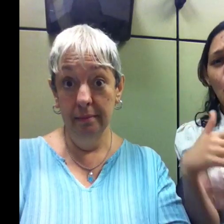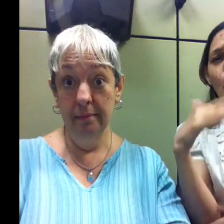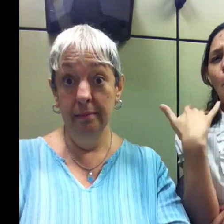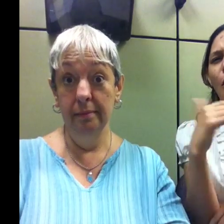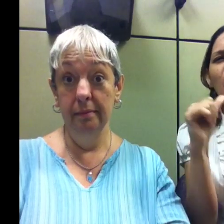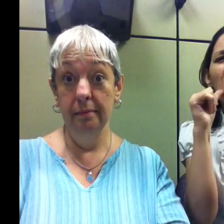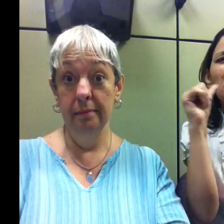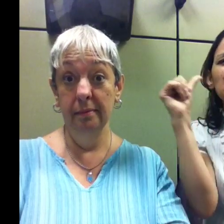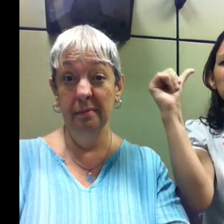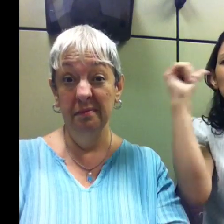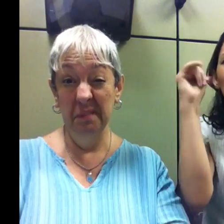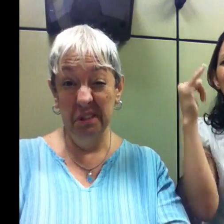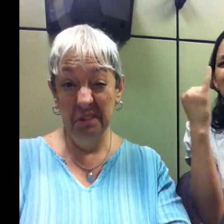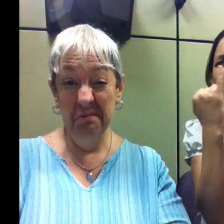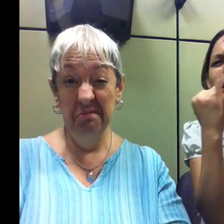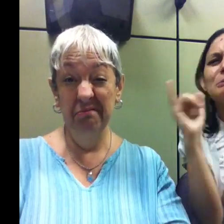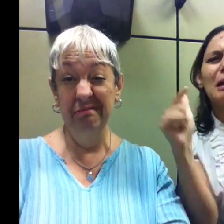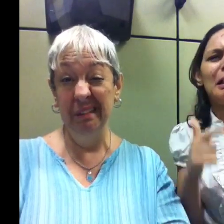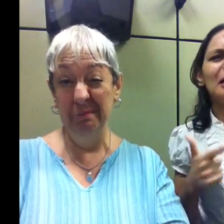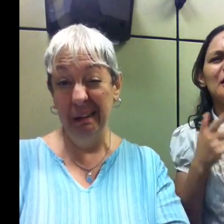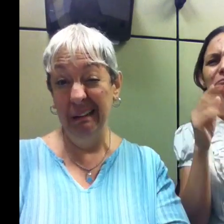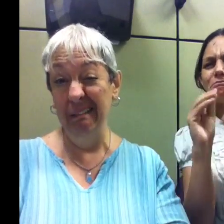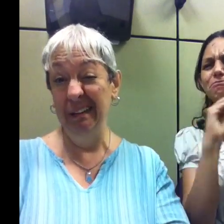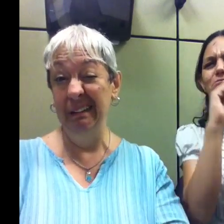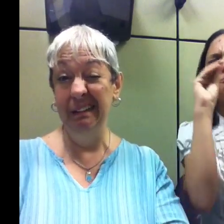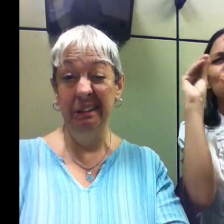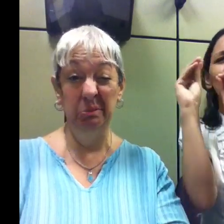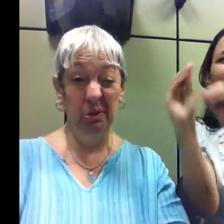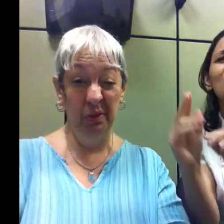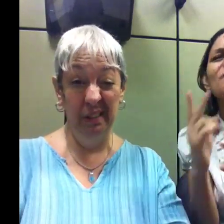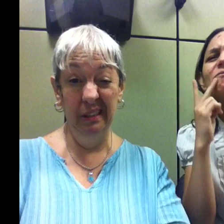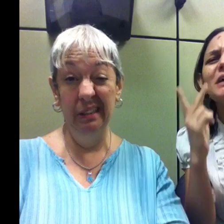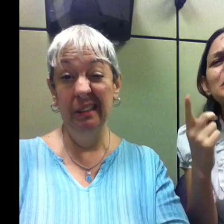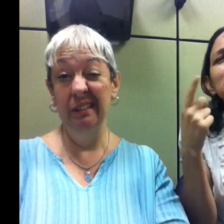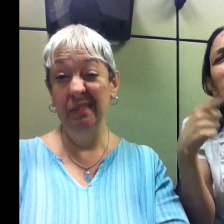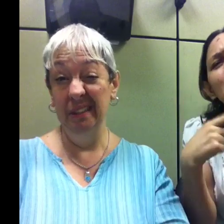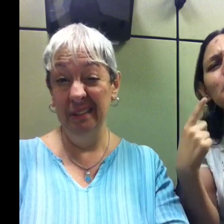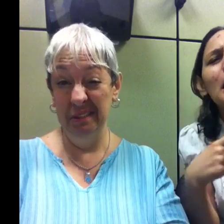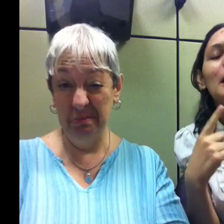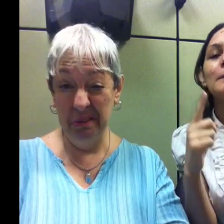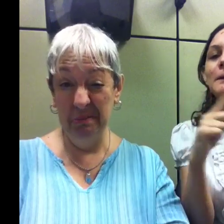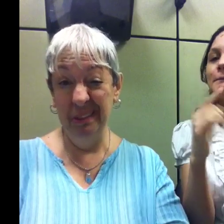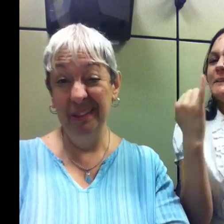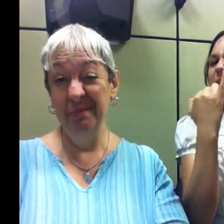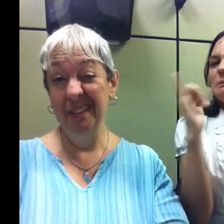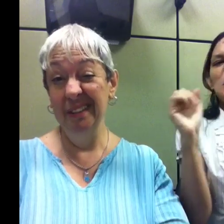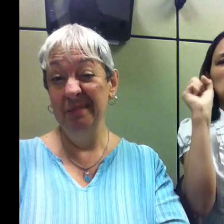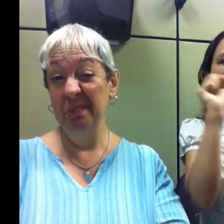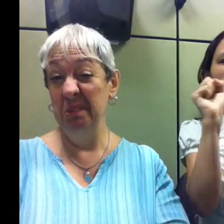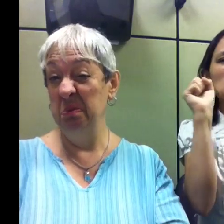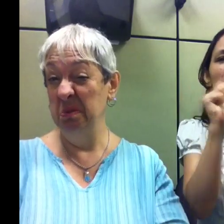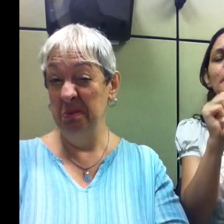then, now, is this different packages as far as, like... Different packages. So that was the great... Oh, those are annoying. They're like, you get a breakfast in bed. I'm